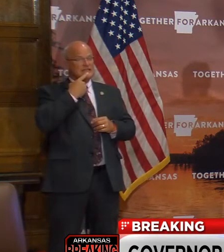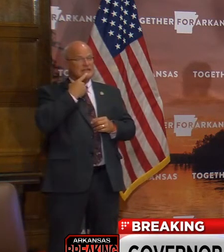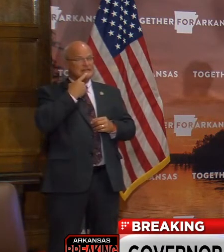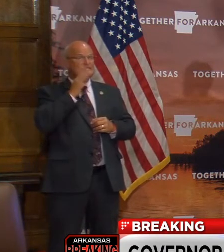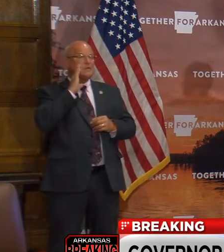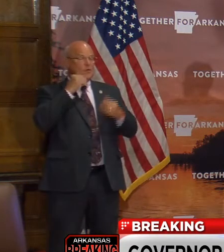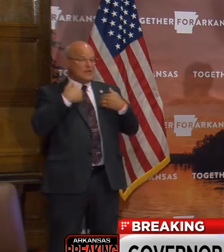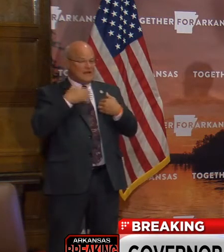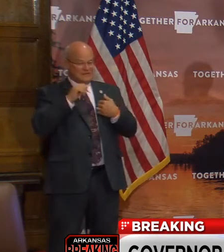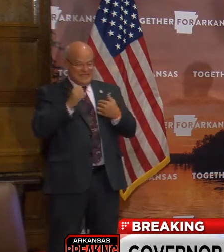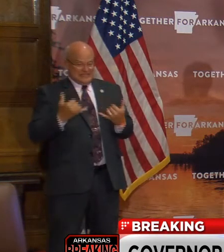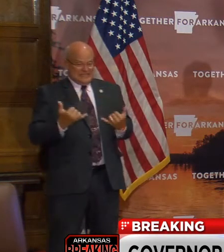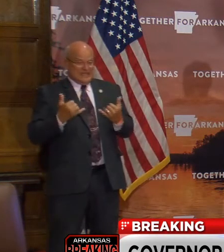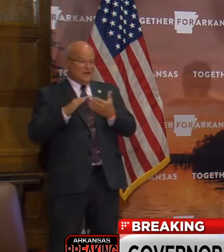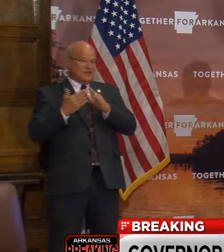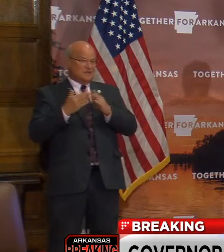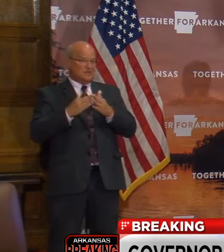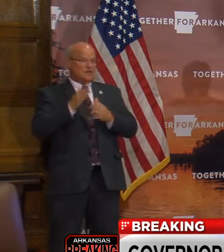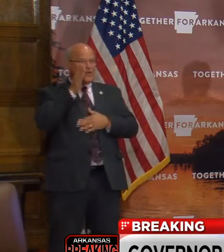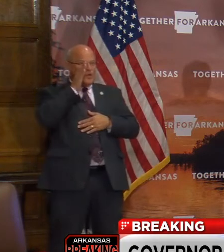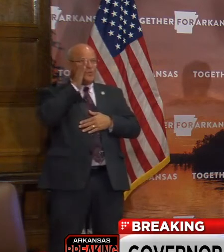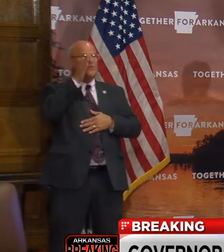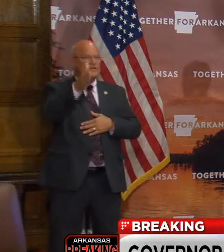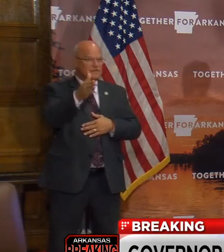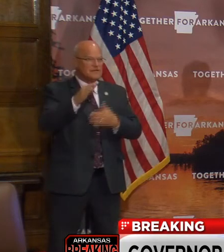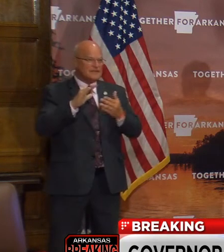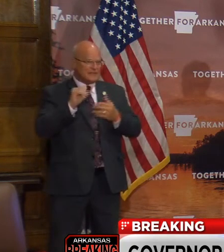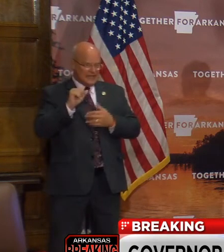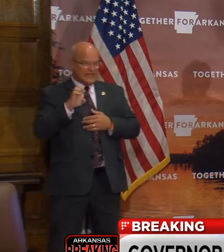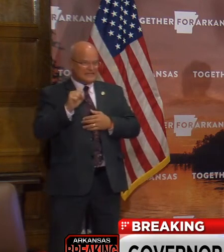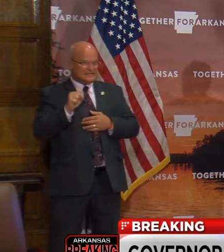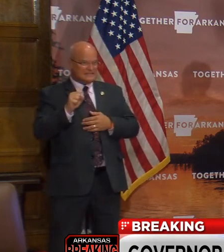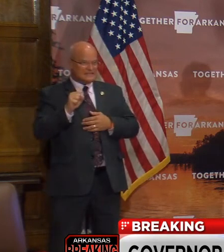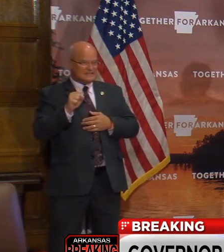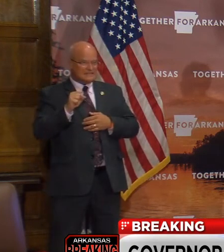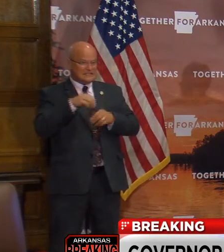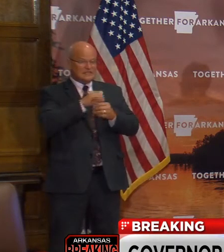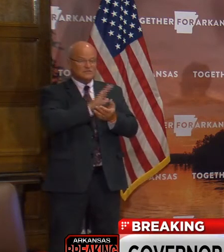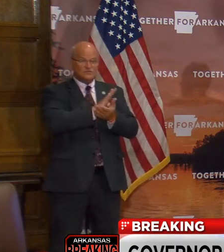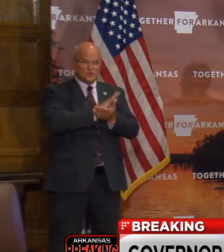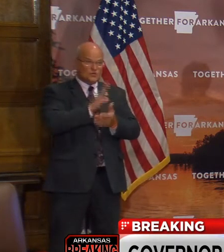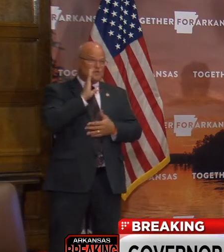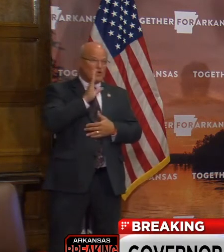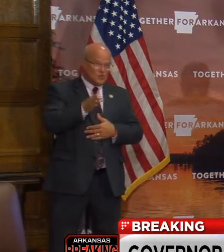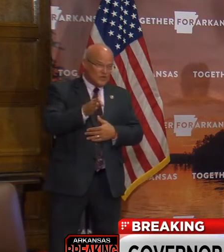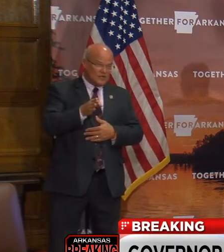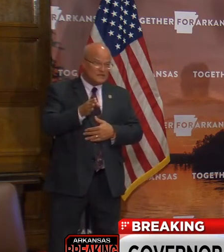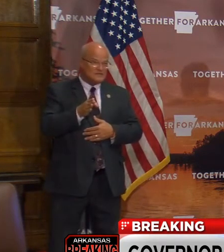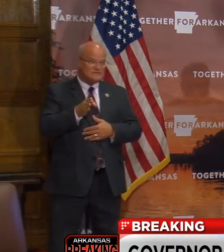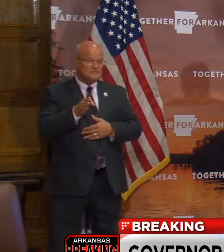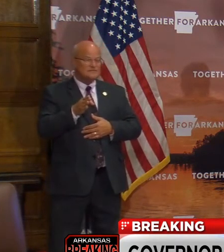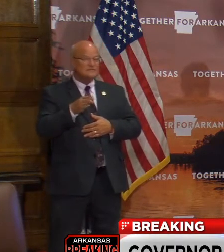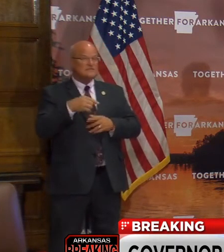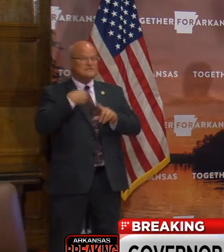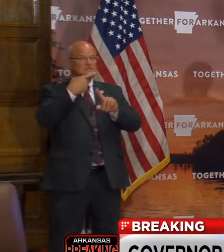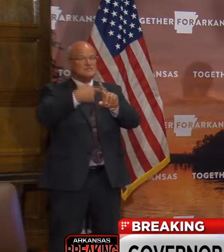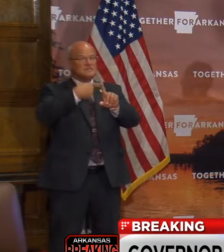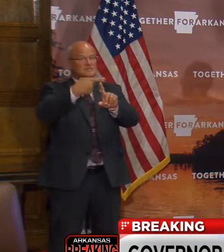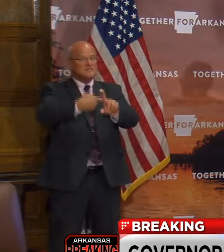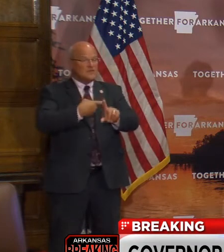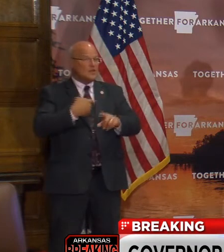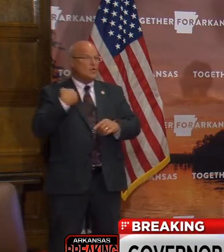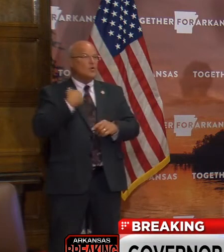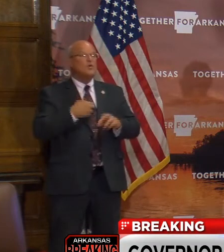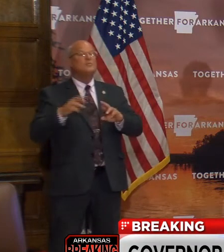are cases now in the community, there will be cases in the community, there will be cases in school in the coming months, weeks, but we